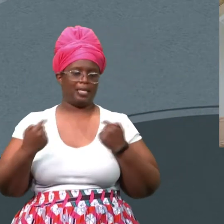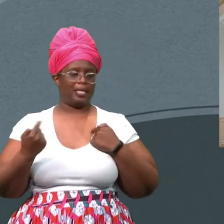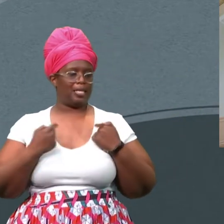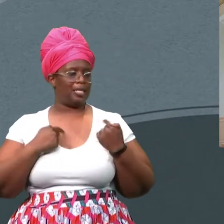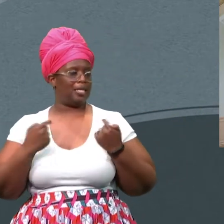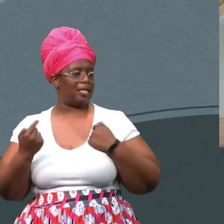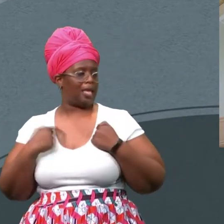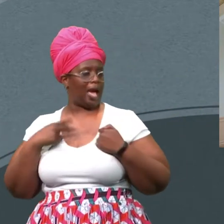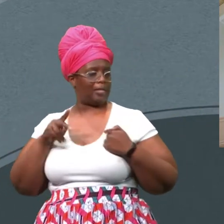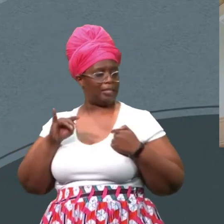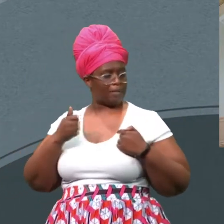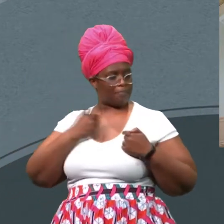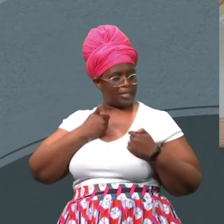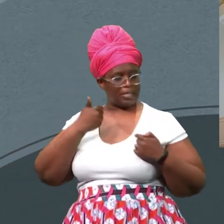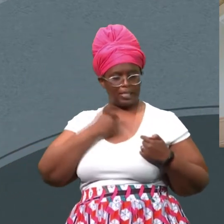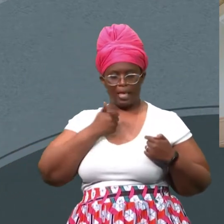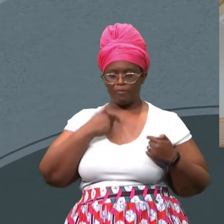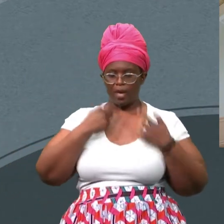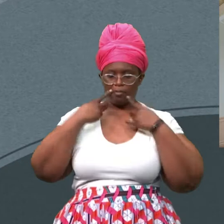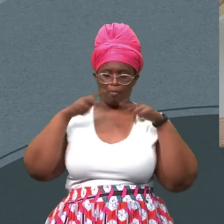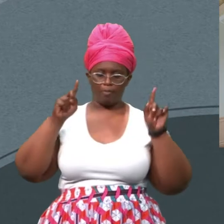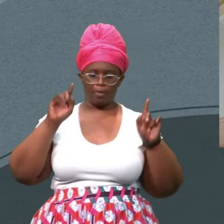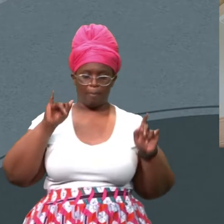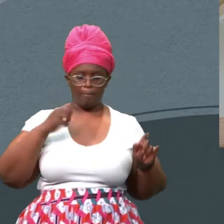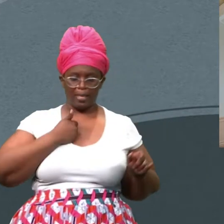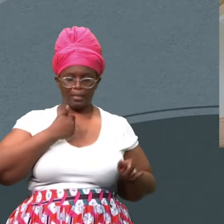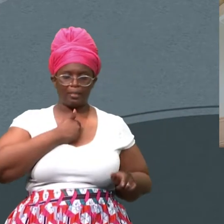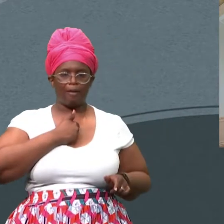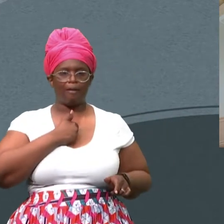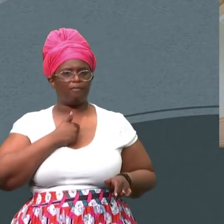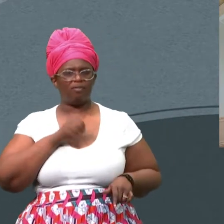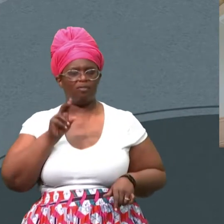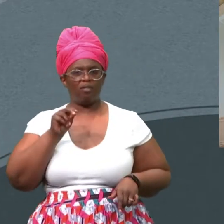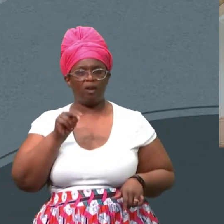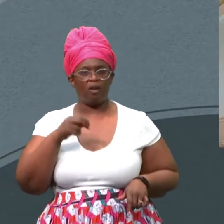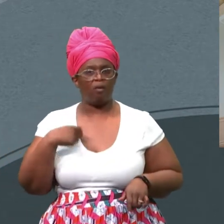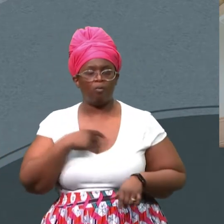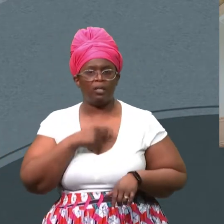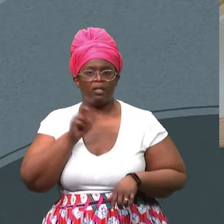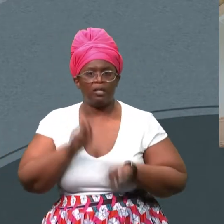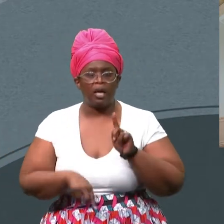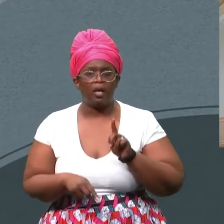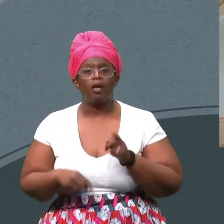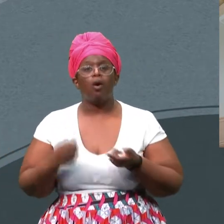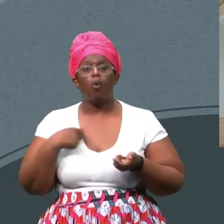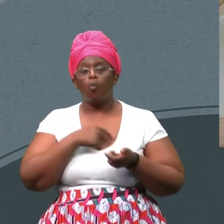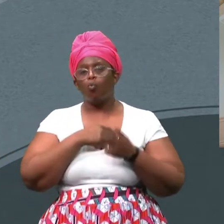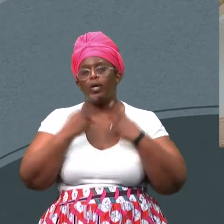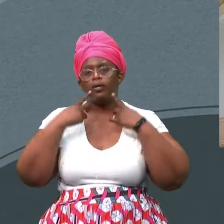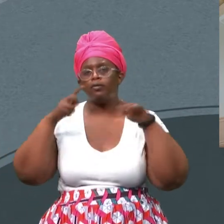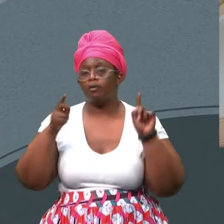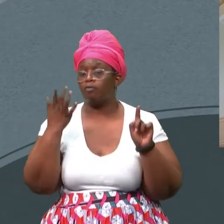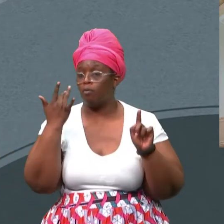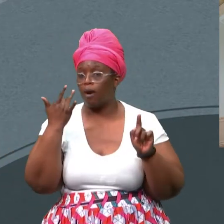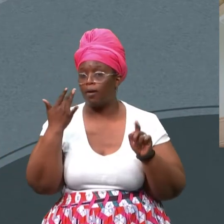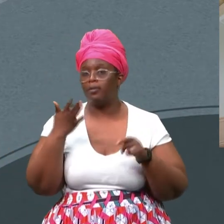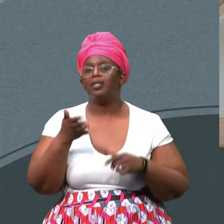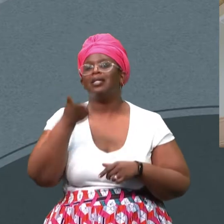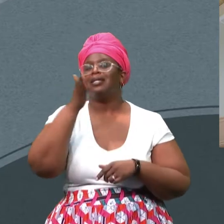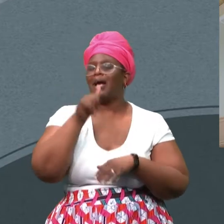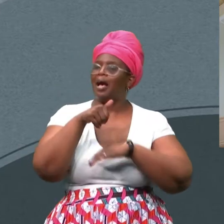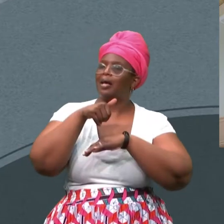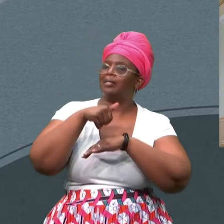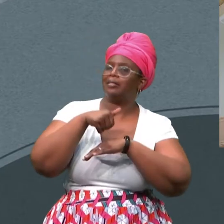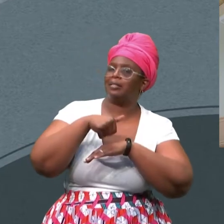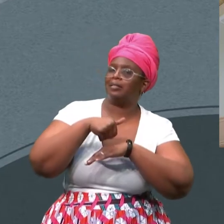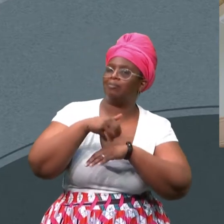gotten and how much I have achieved. Because the truth of the matter is we are where we are because somebody, God sent